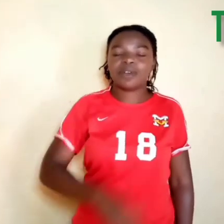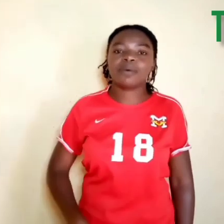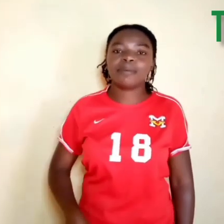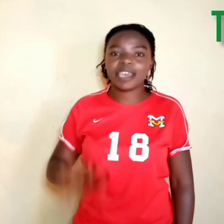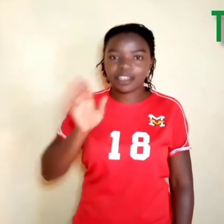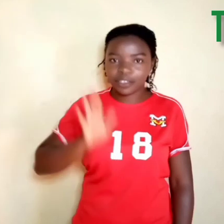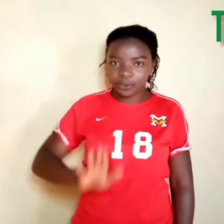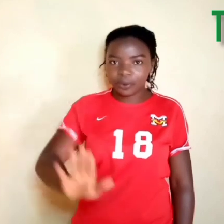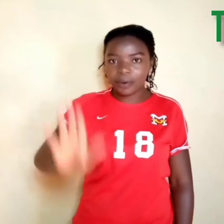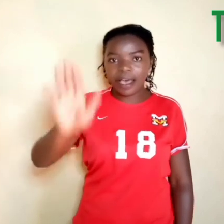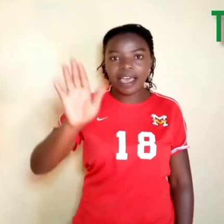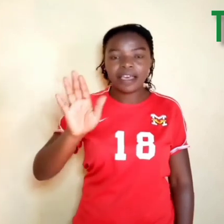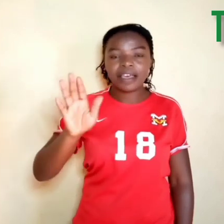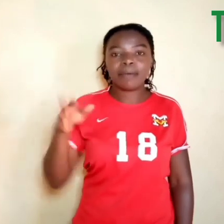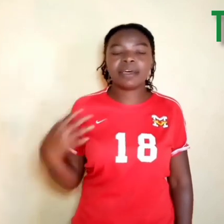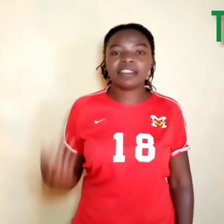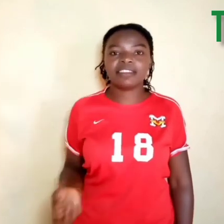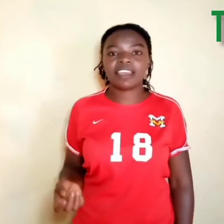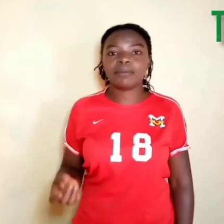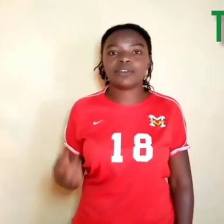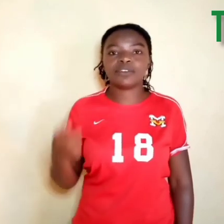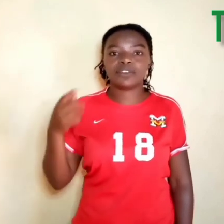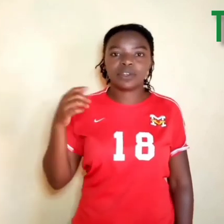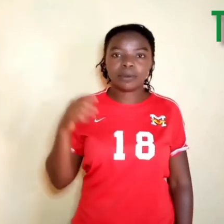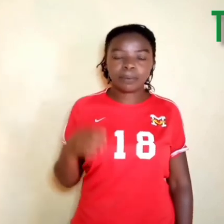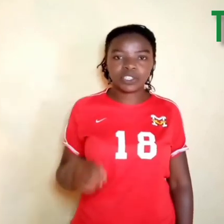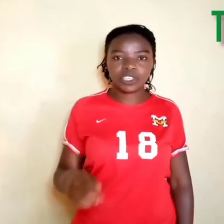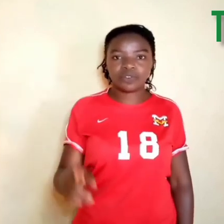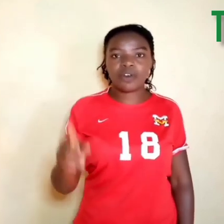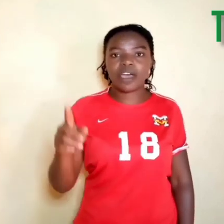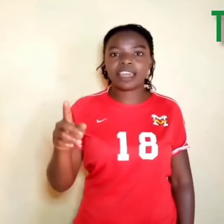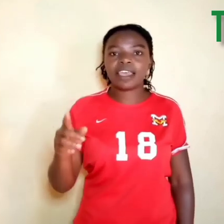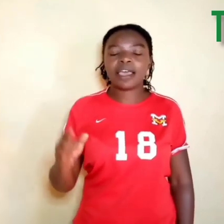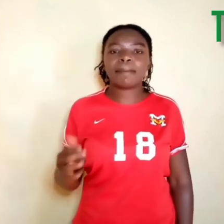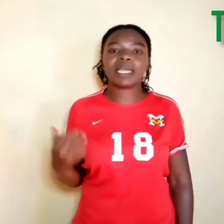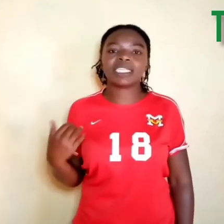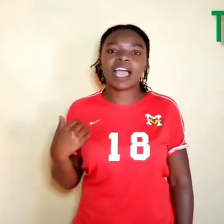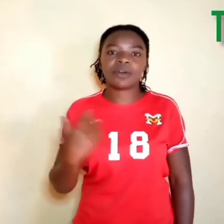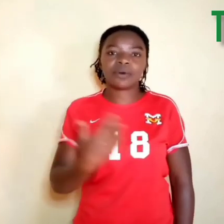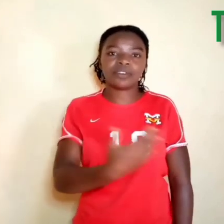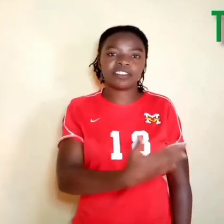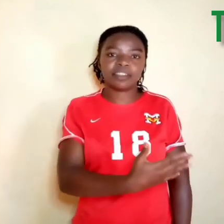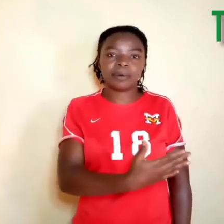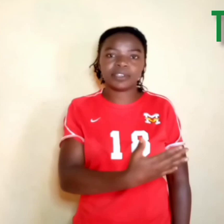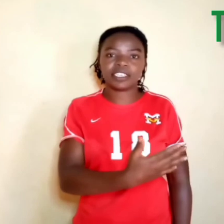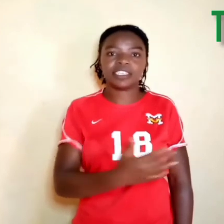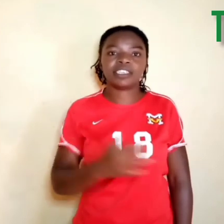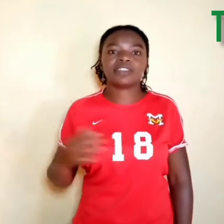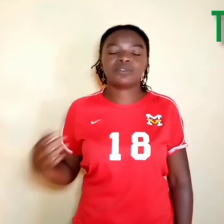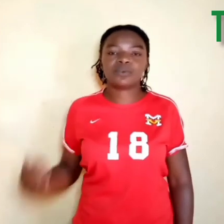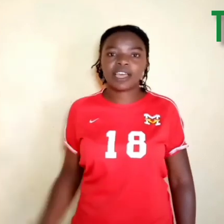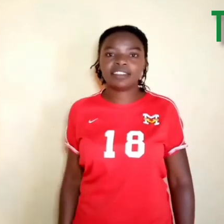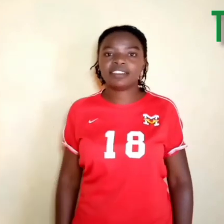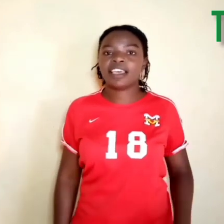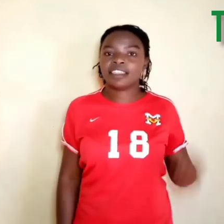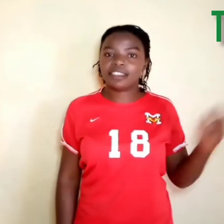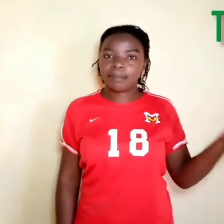we make your, but this time we don't push it forward but across the body towards the